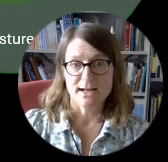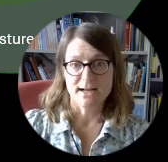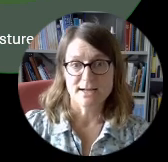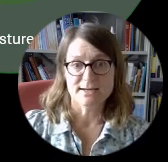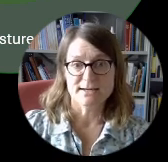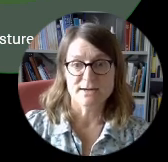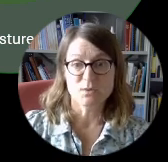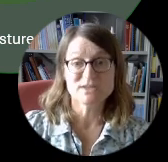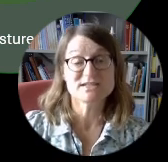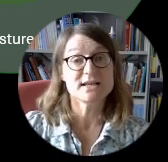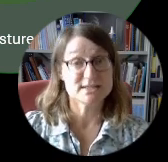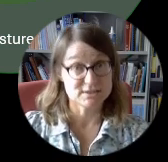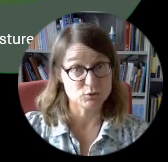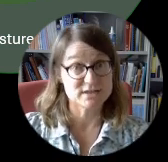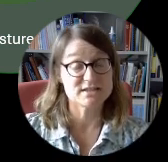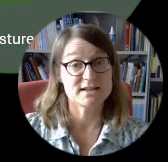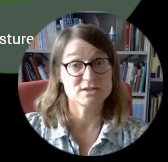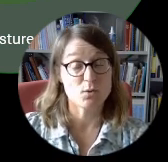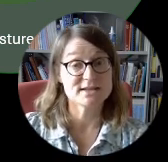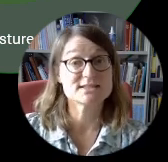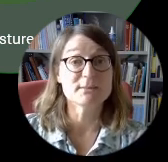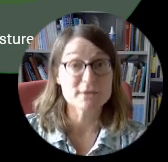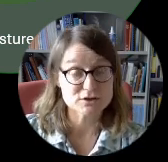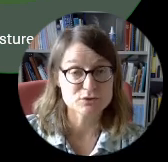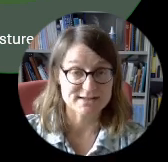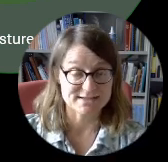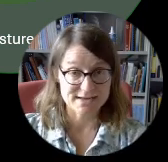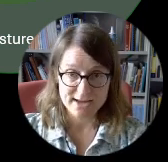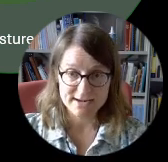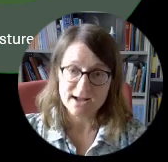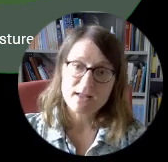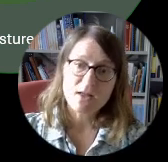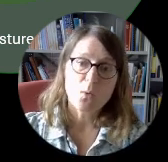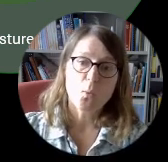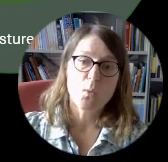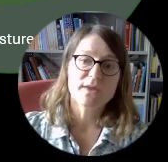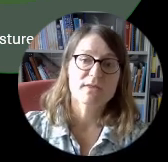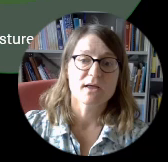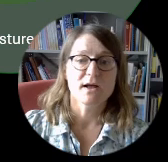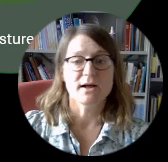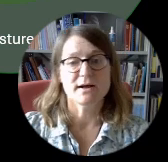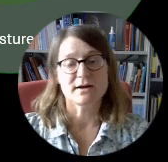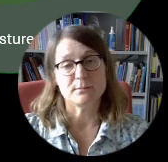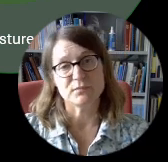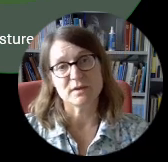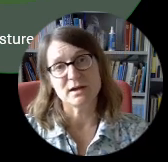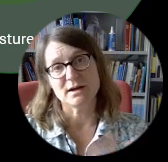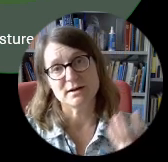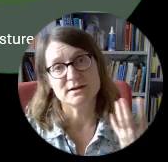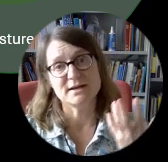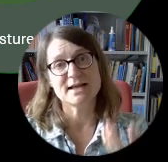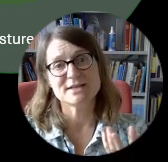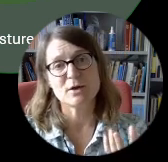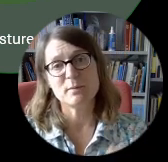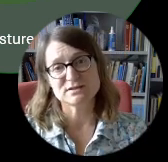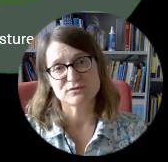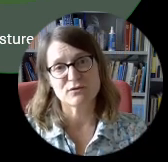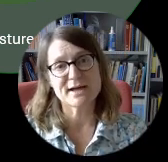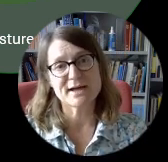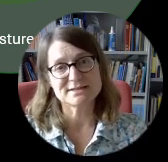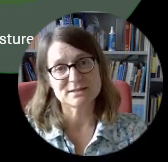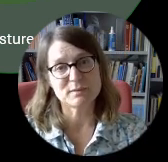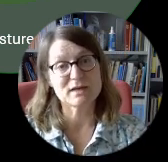basically we see a situation that is quite similar to that in Ghana, with an